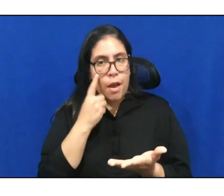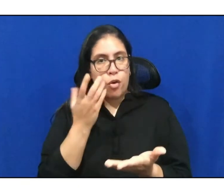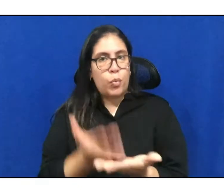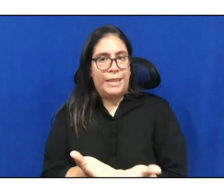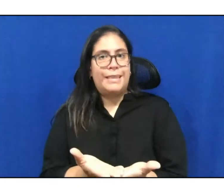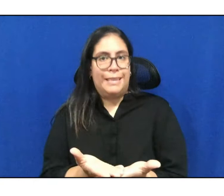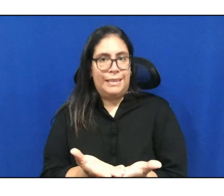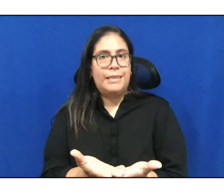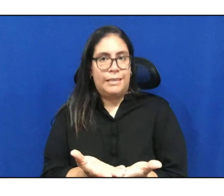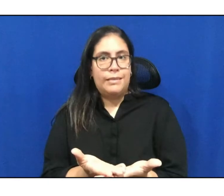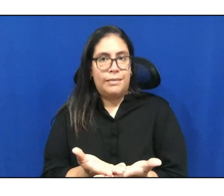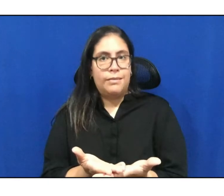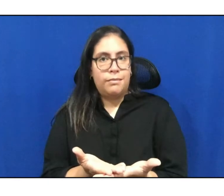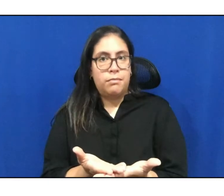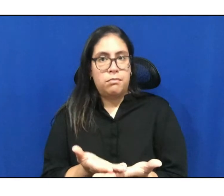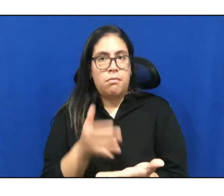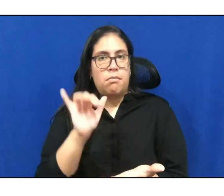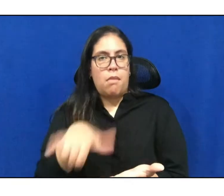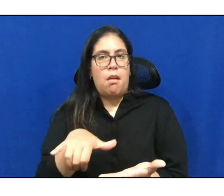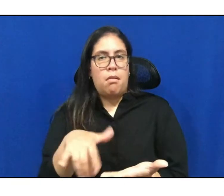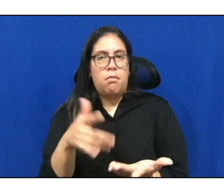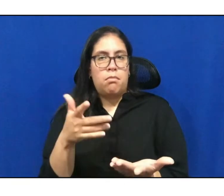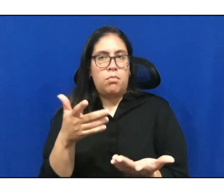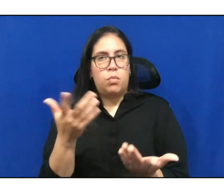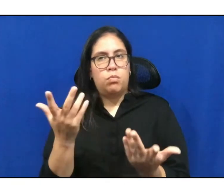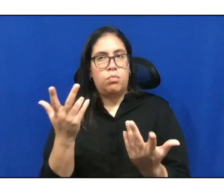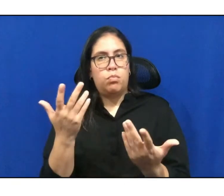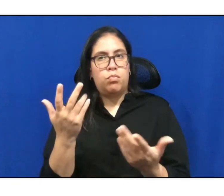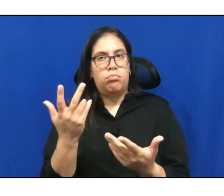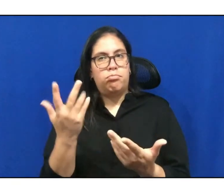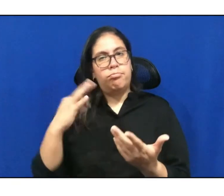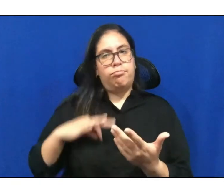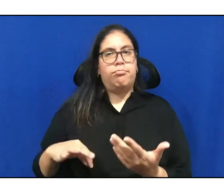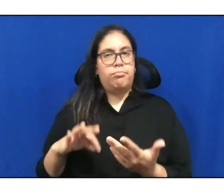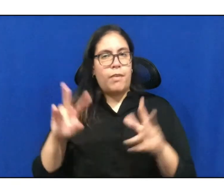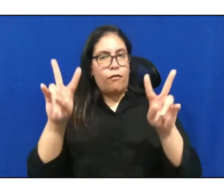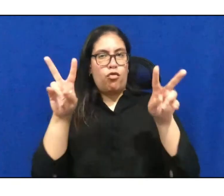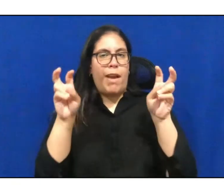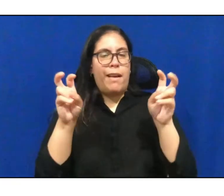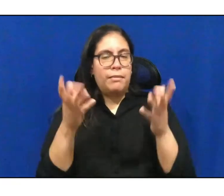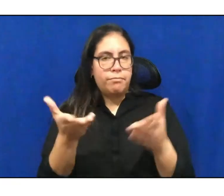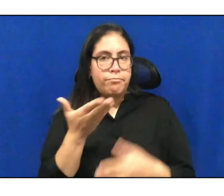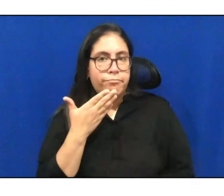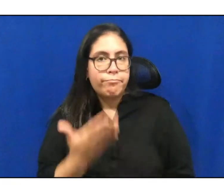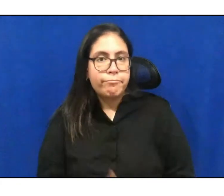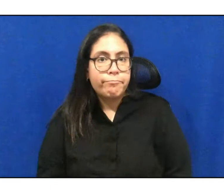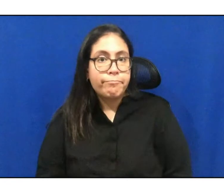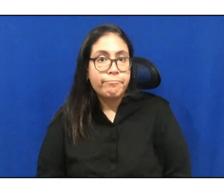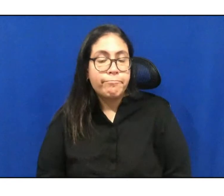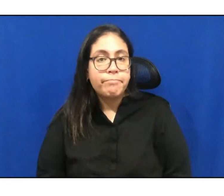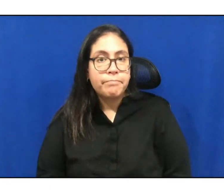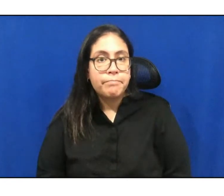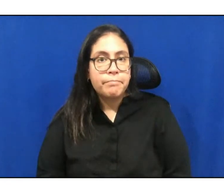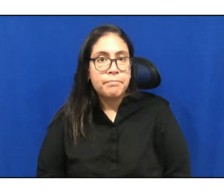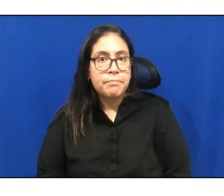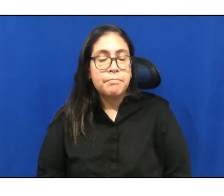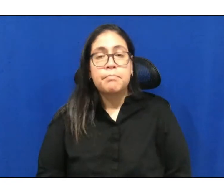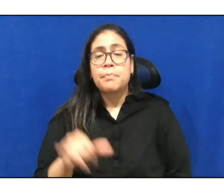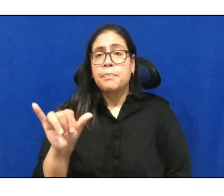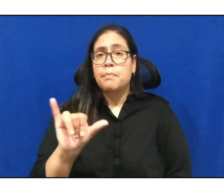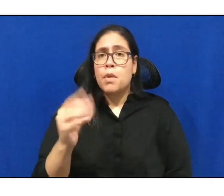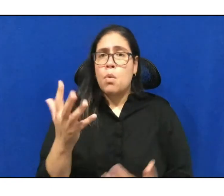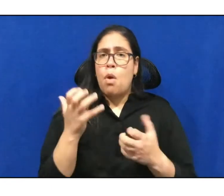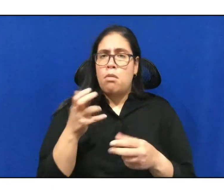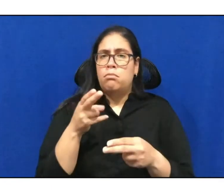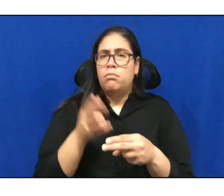But that's just a very useful phrase, Crystal. Yeah. Also, I wanted to mention, when we talk